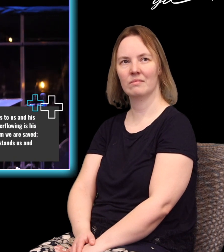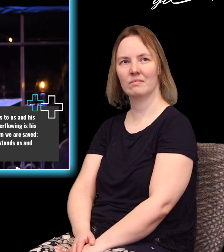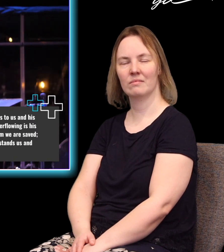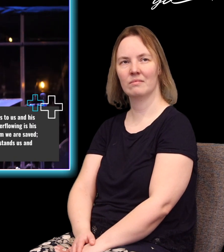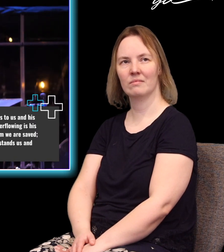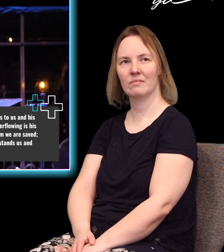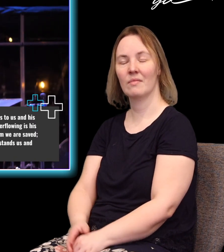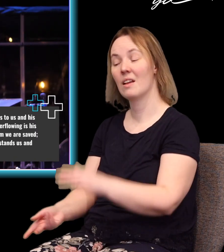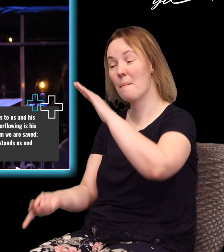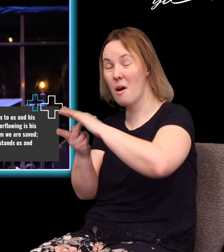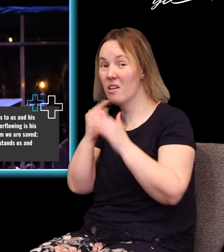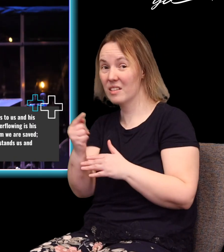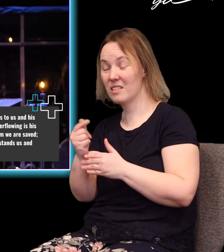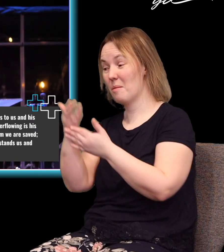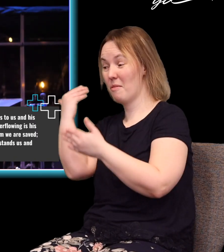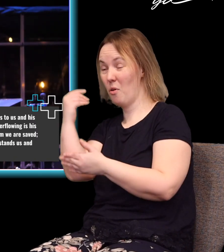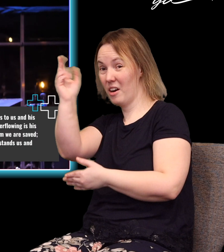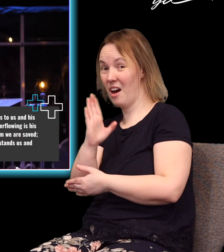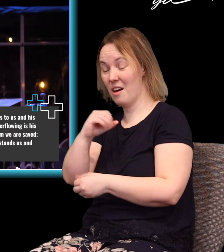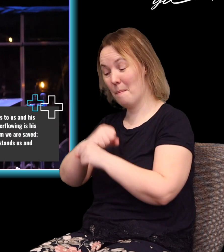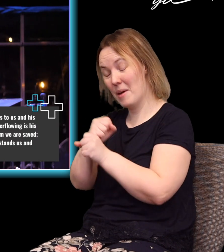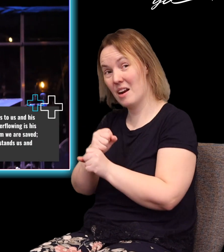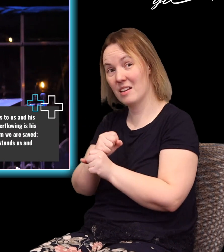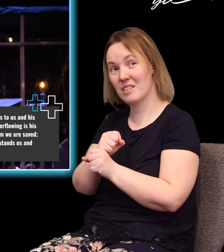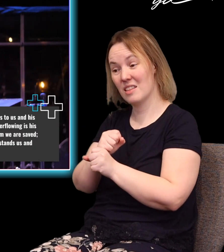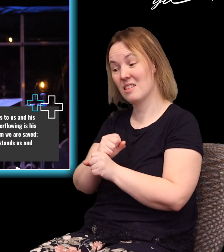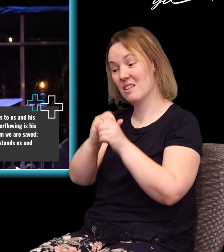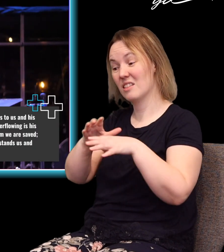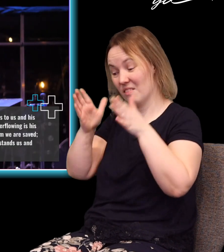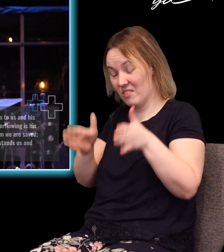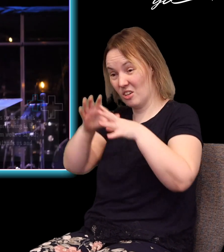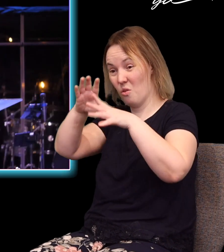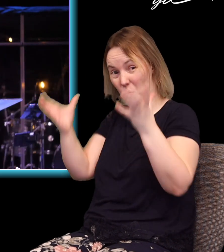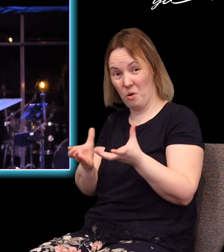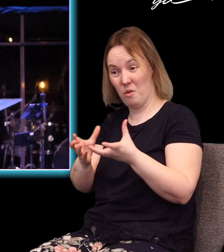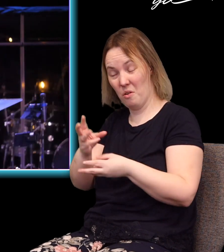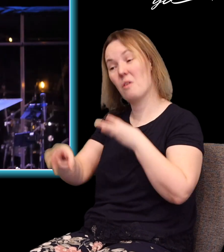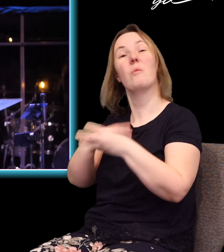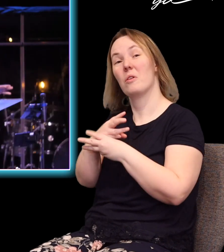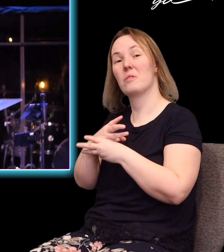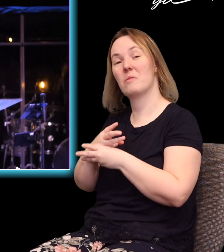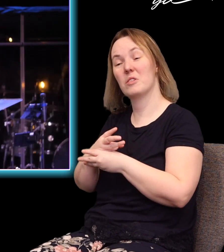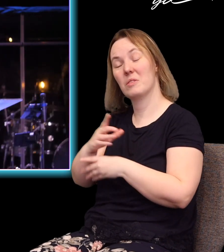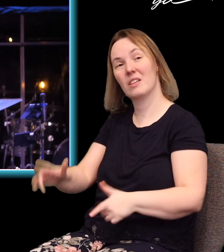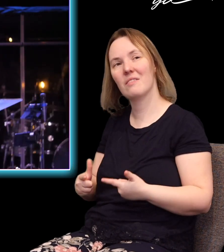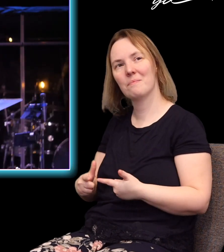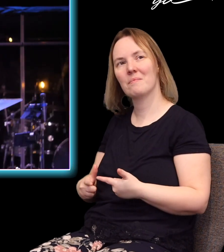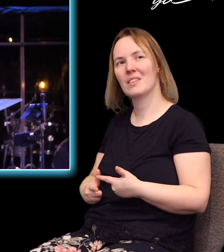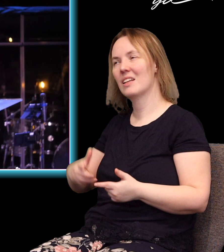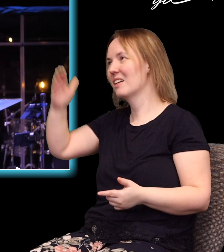times. Paul says that before God made this physical world in which we live, because God is